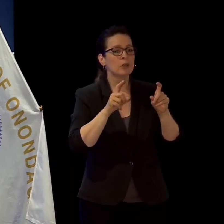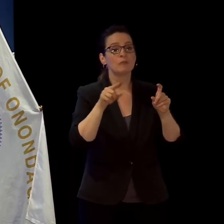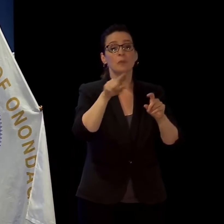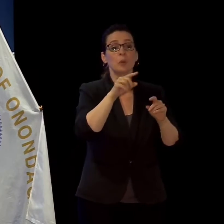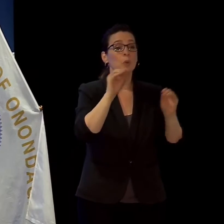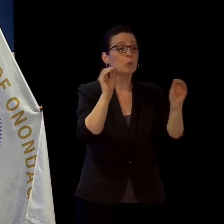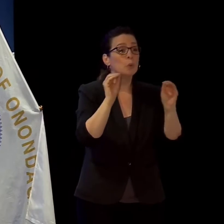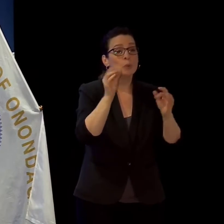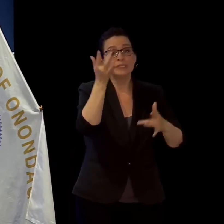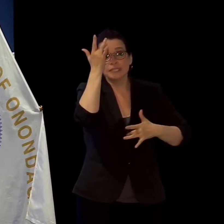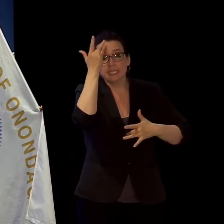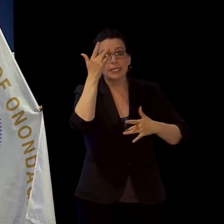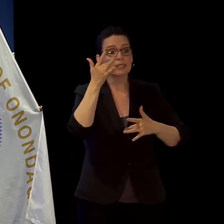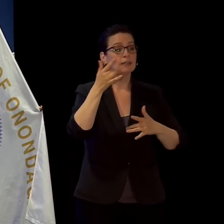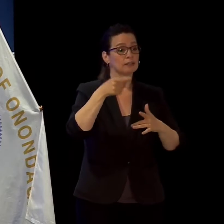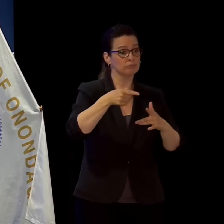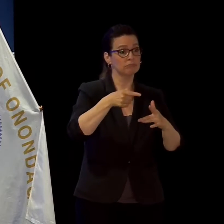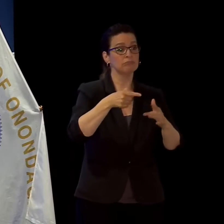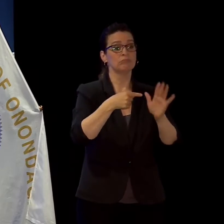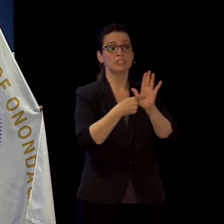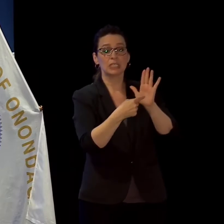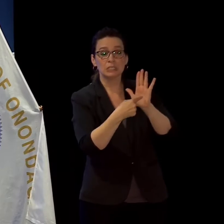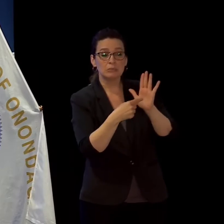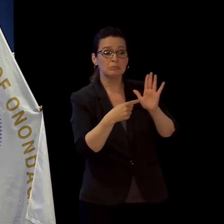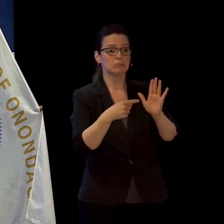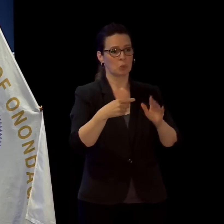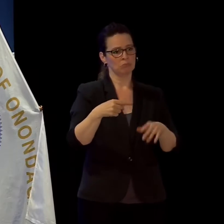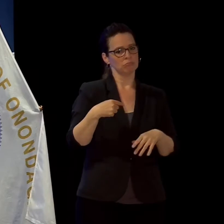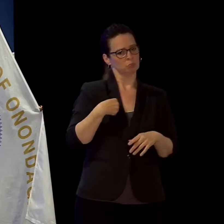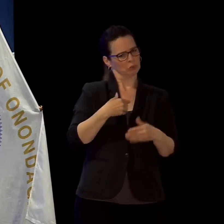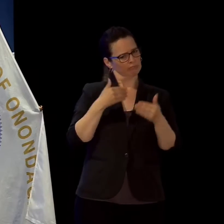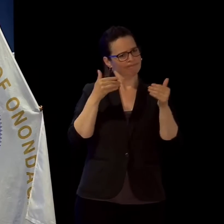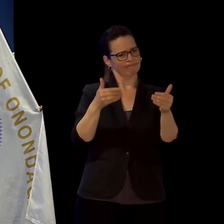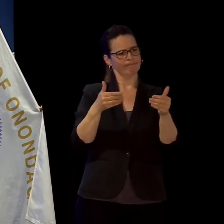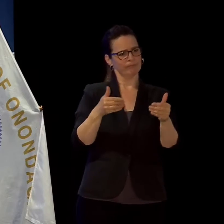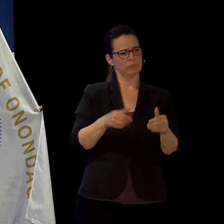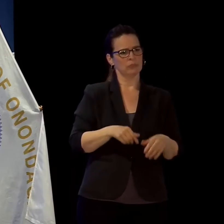over 300 samples, and I think we had one. So